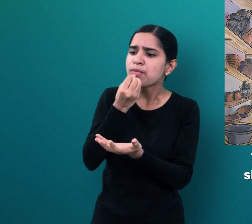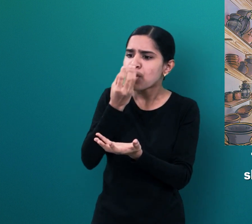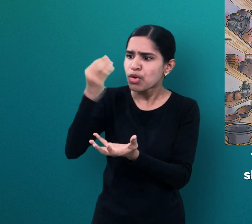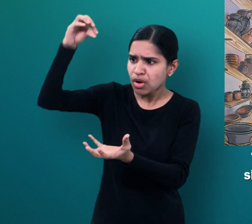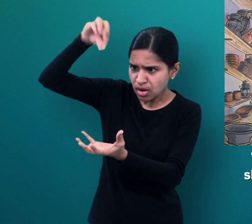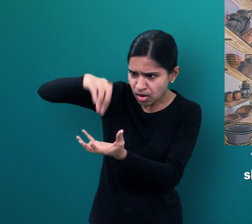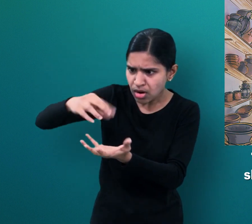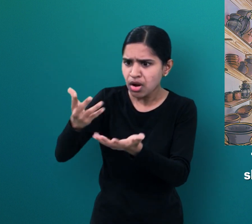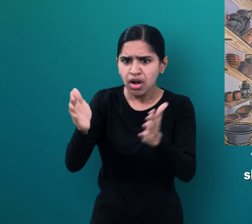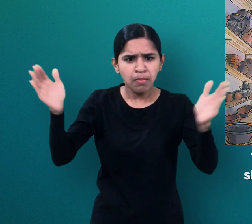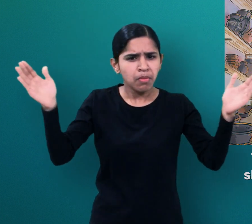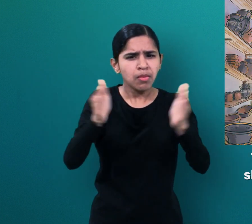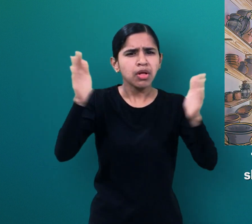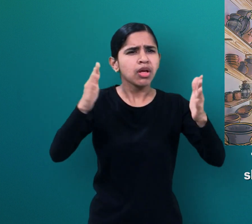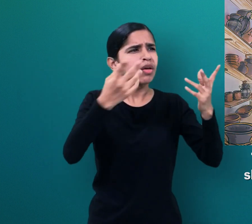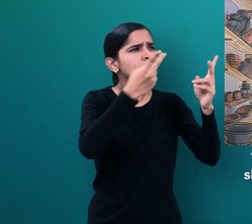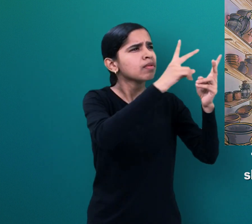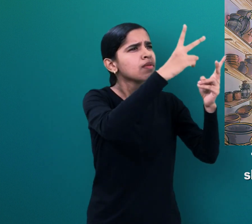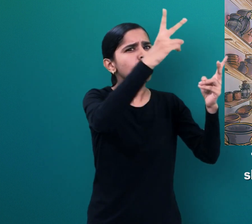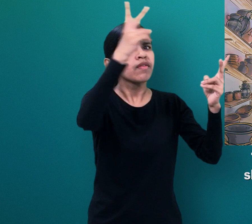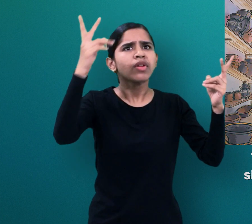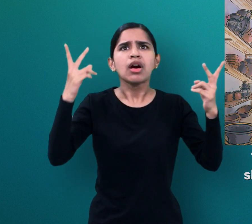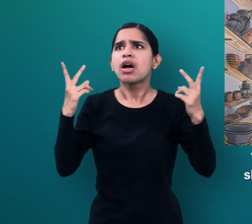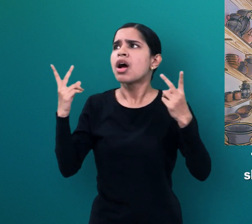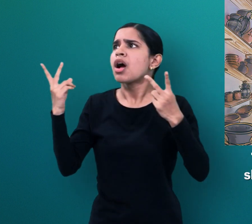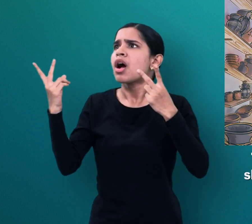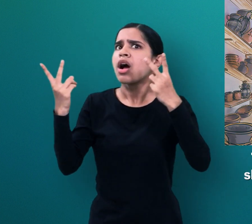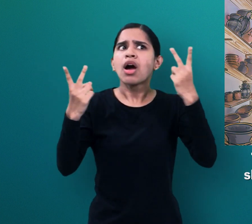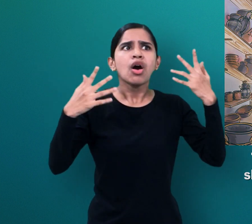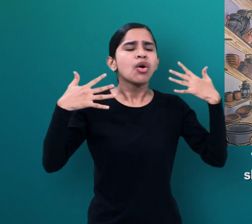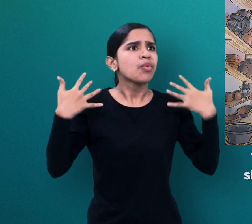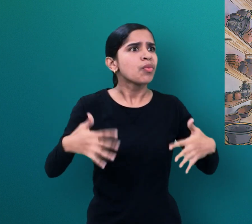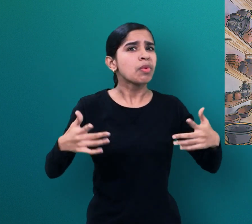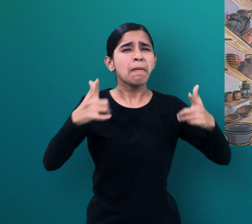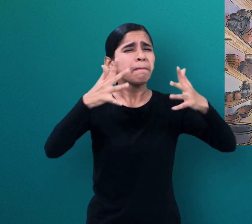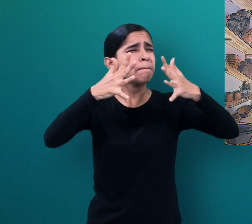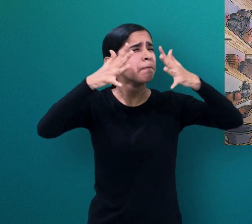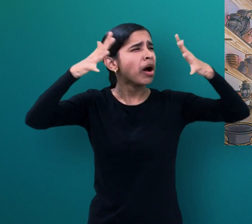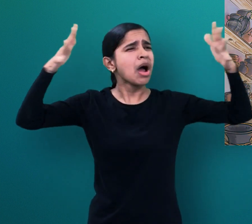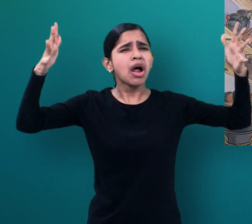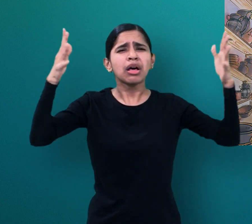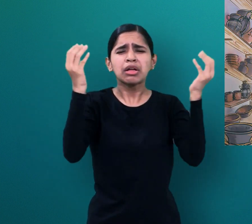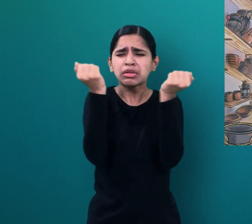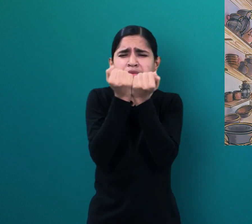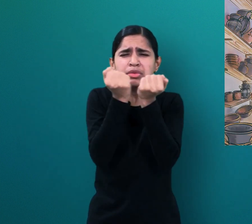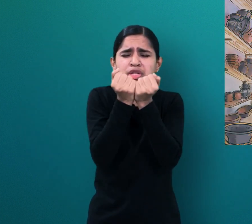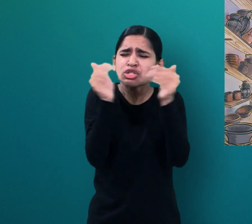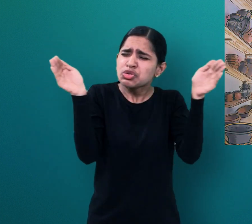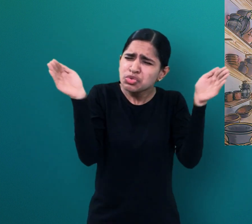vases of all shapes and sizes lined up across shelves. Everything seemed larger than